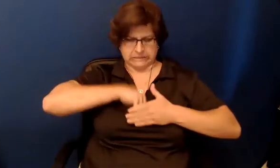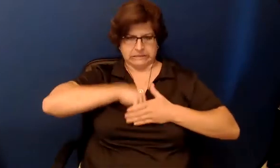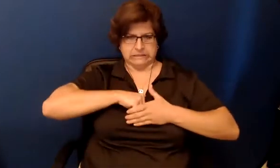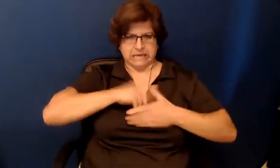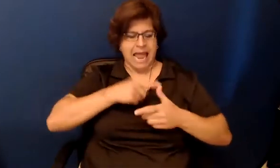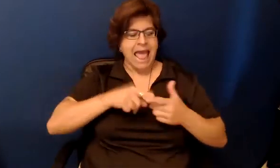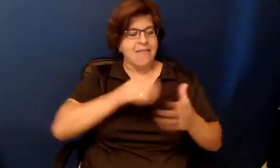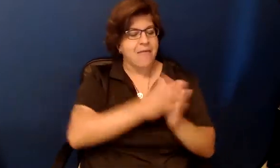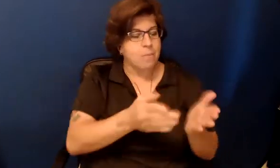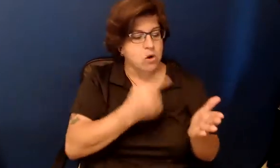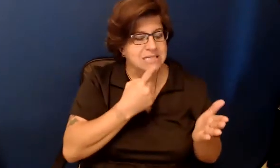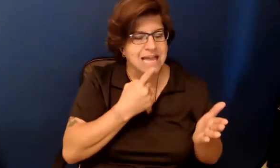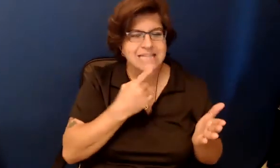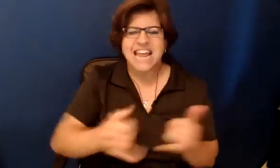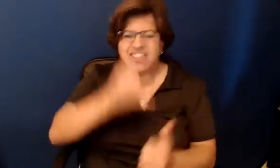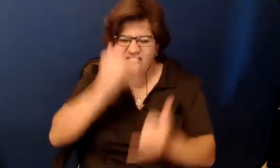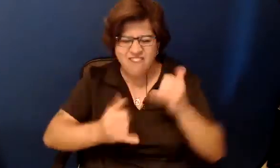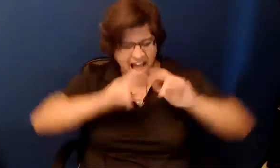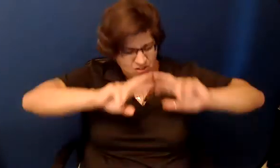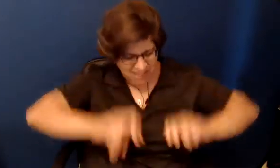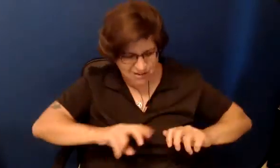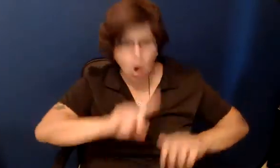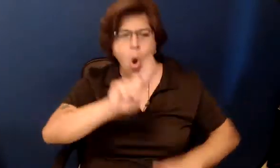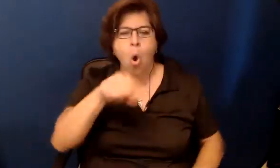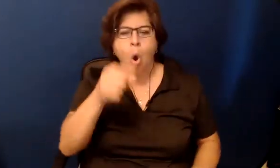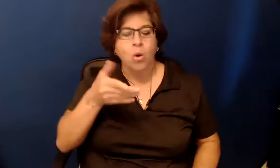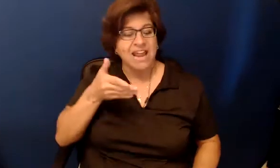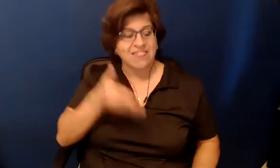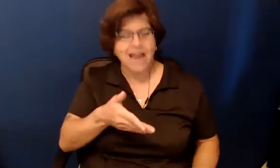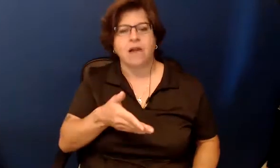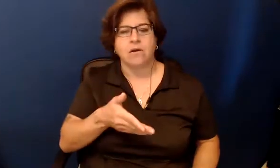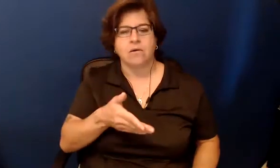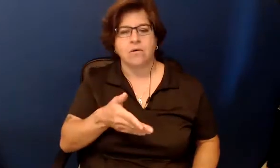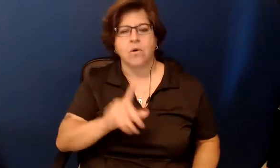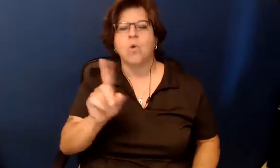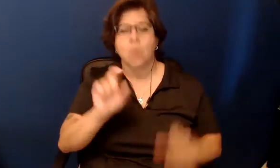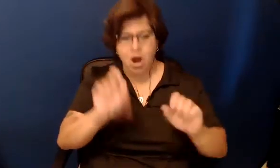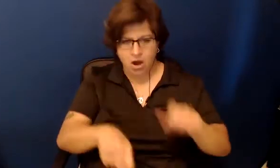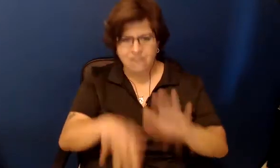it says, in the final analysis, it is only there that it may be found.